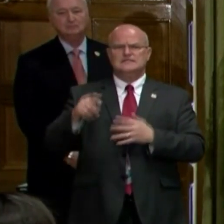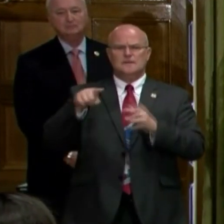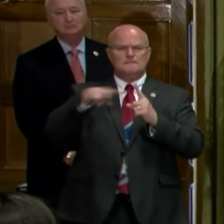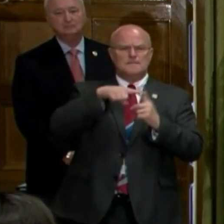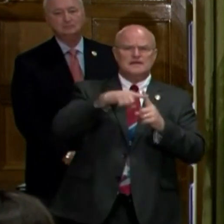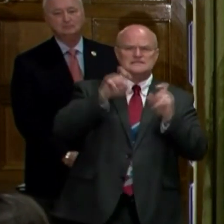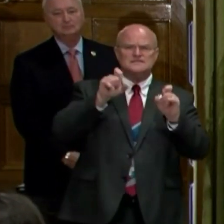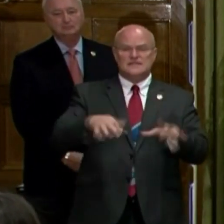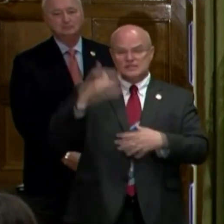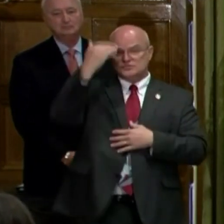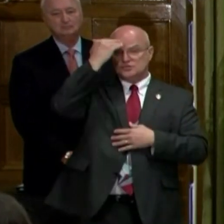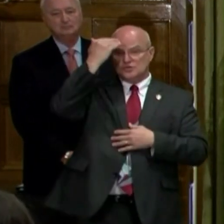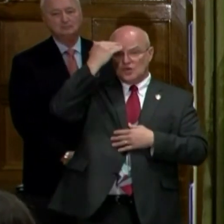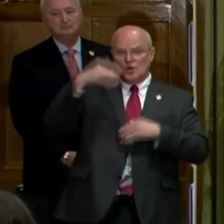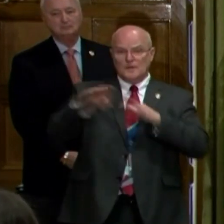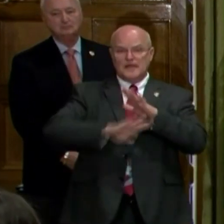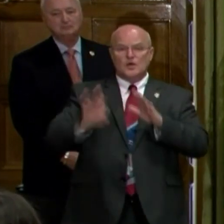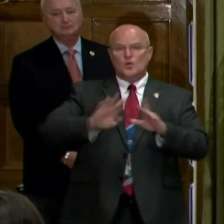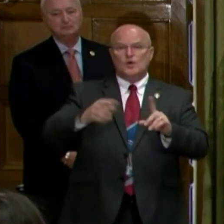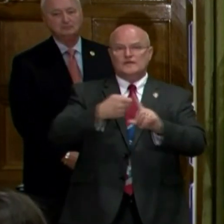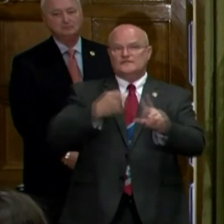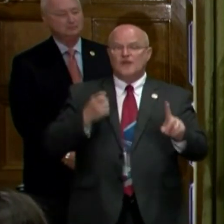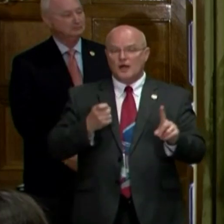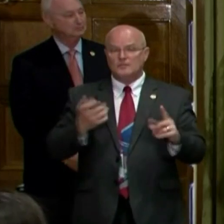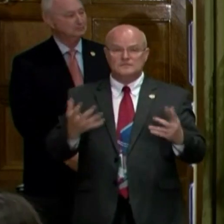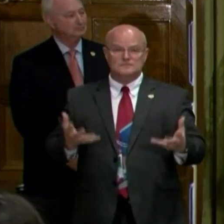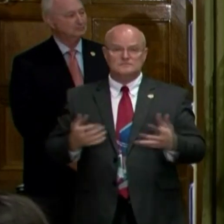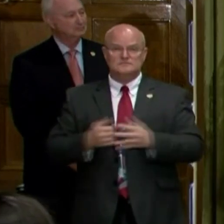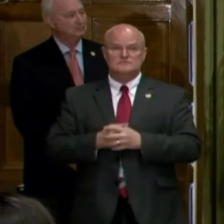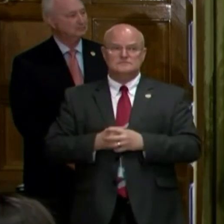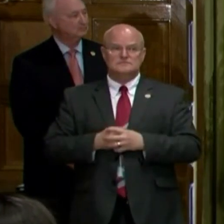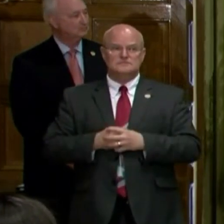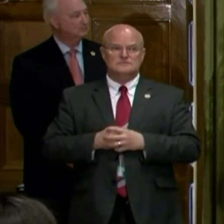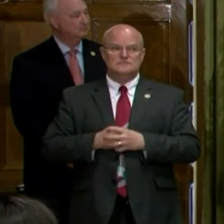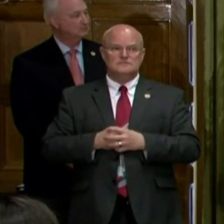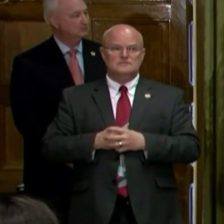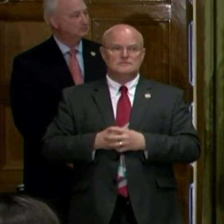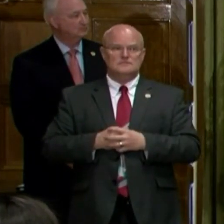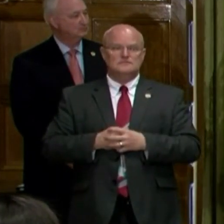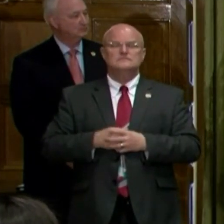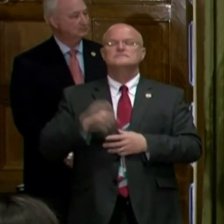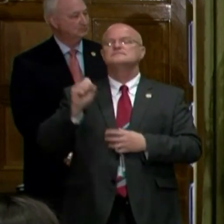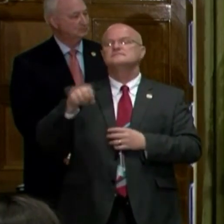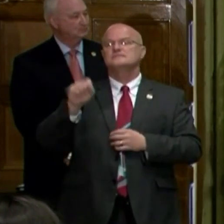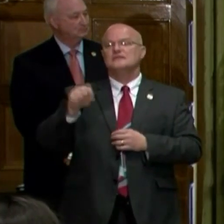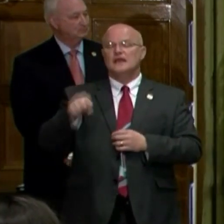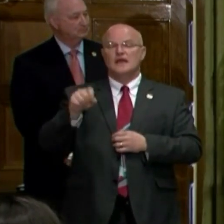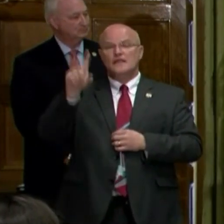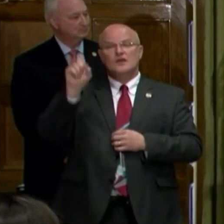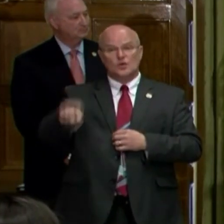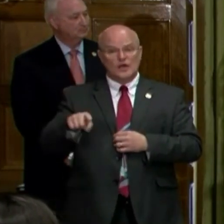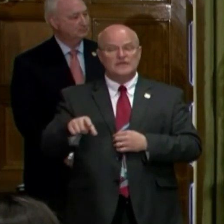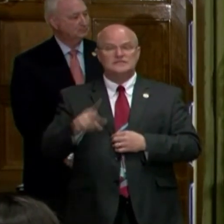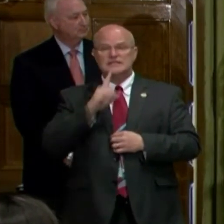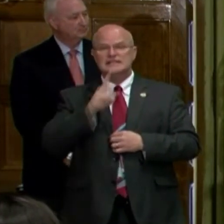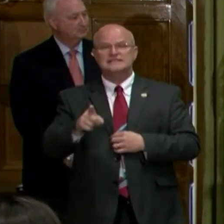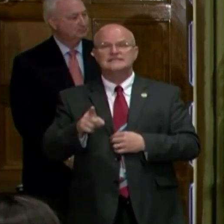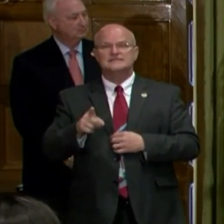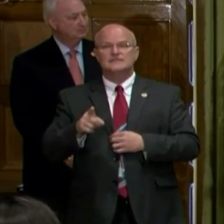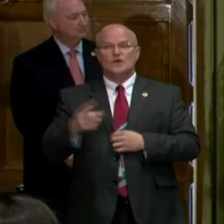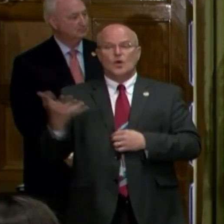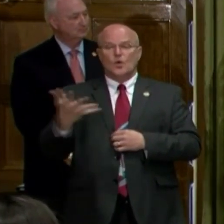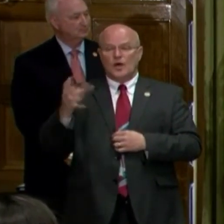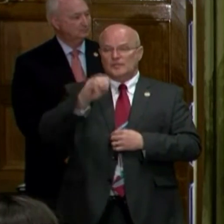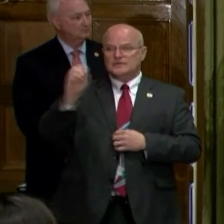positive tests that you know basically where it's coming from? Yes. The question then was,